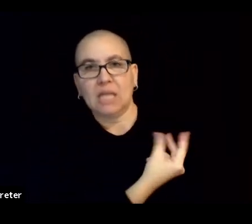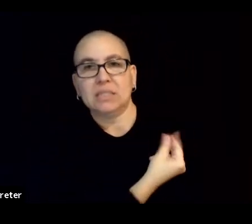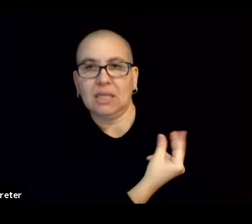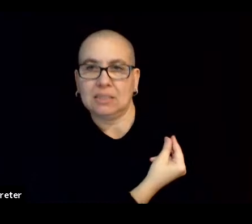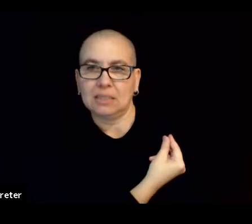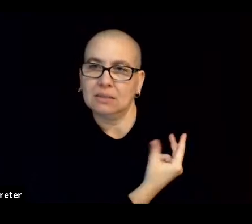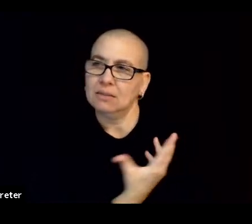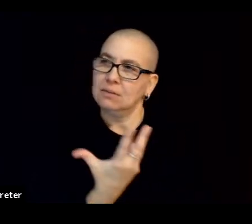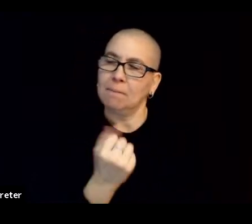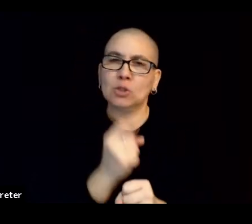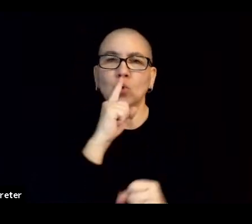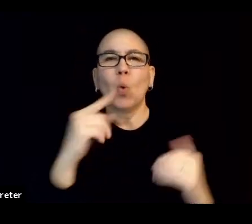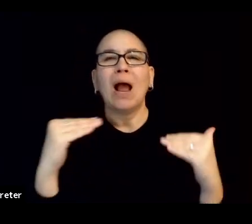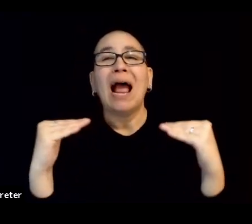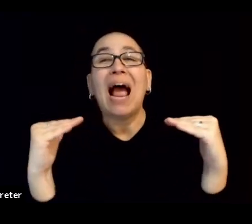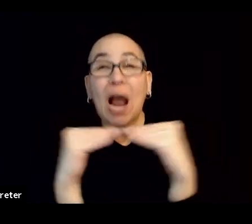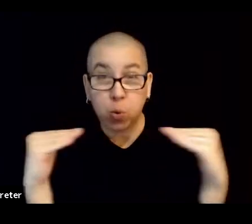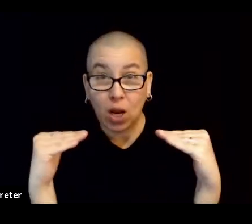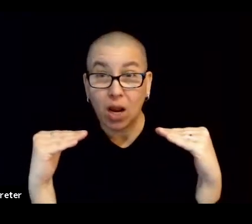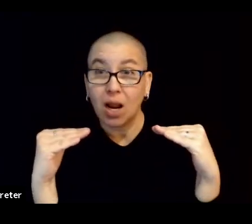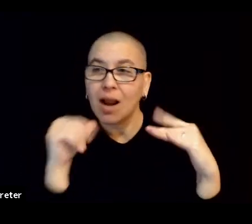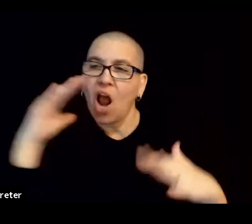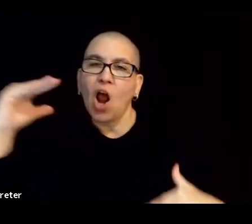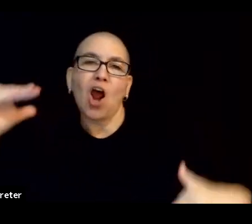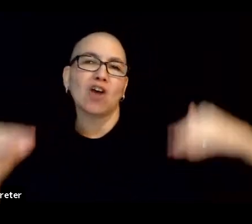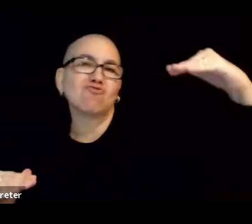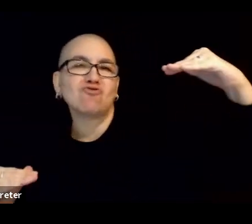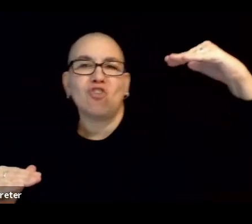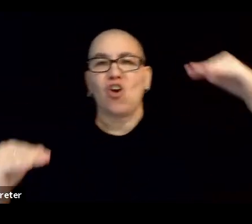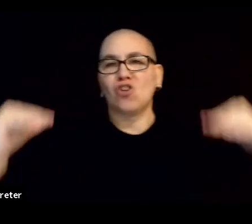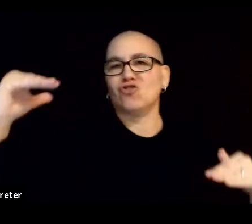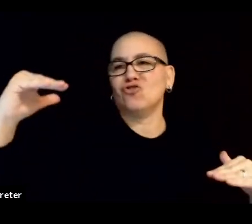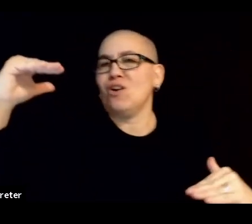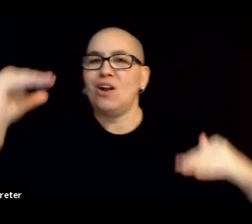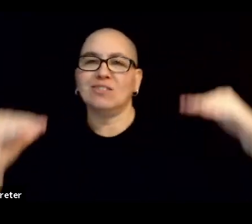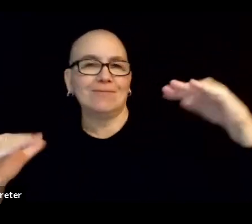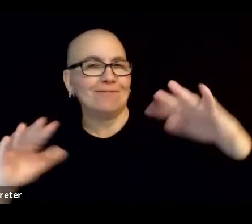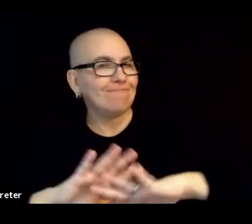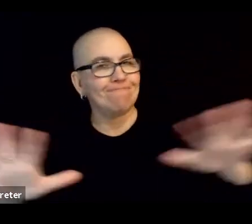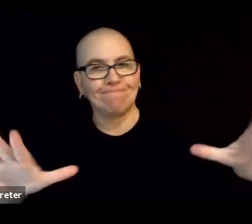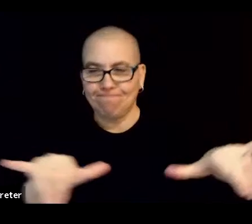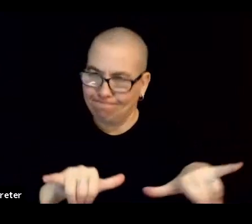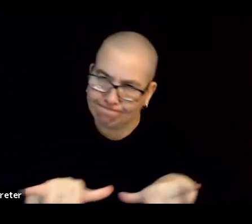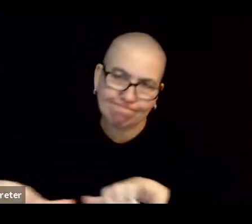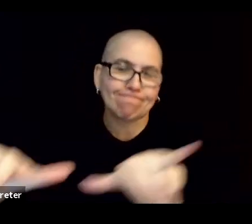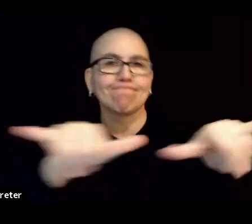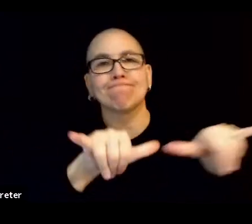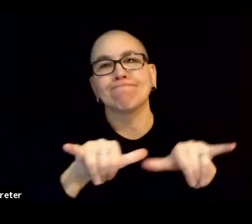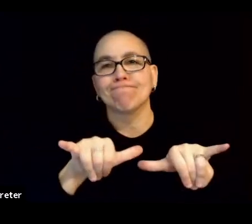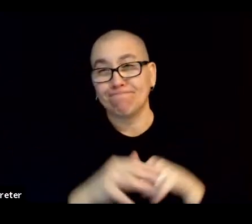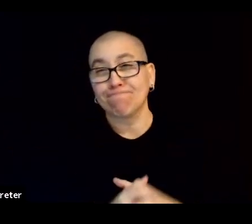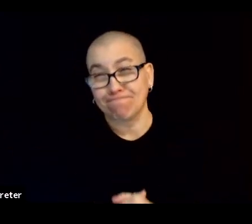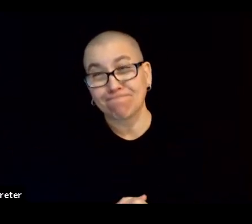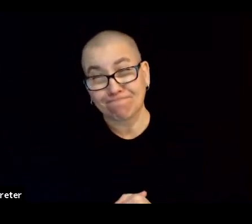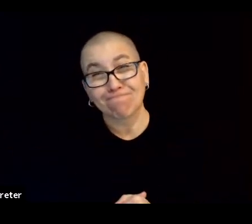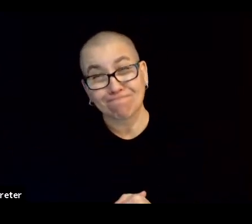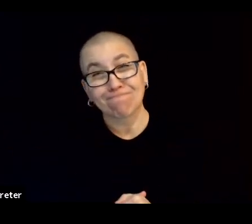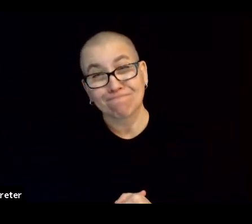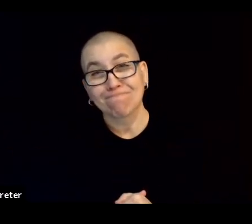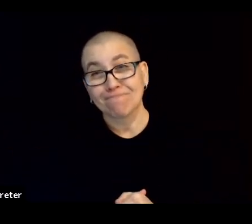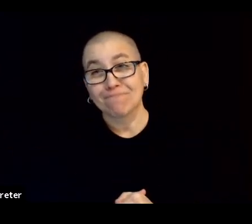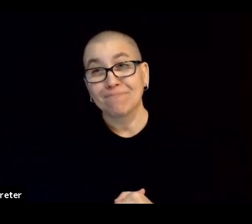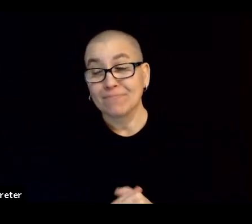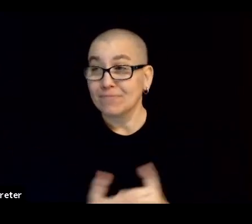rollout. So I'll just reiterate again that we think that today's announcement is an important,